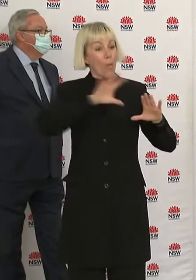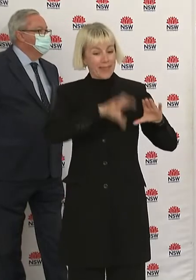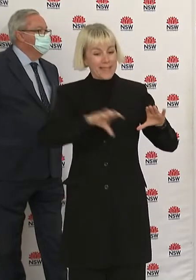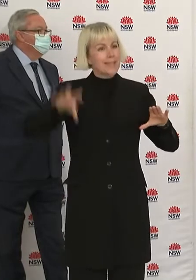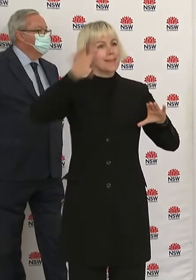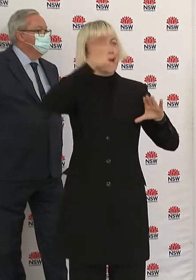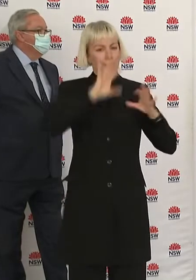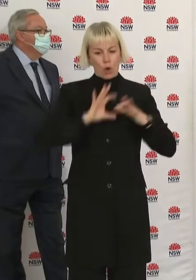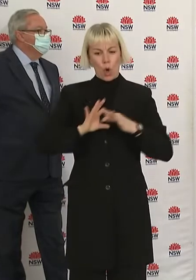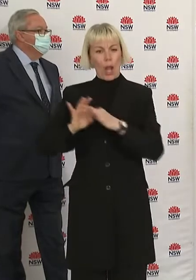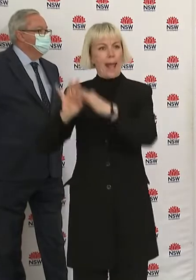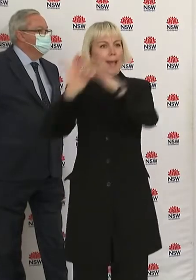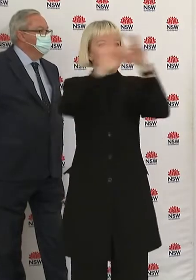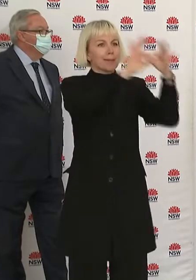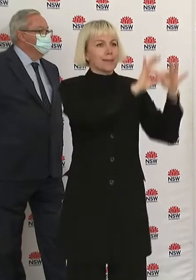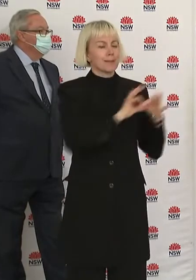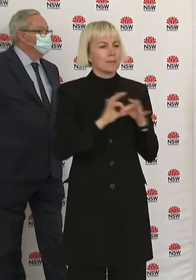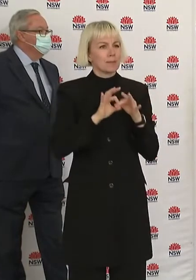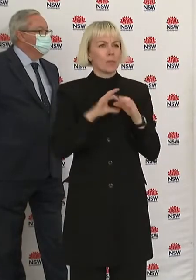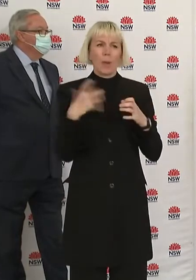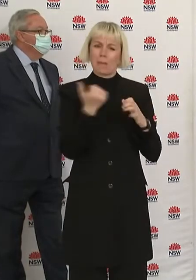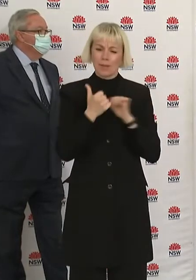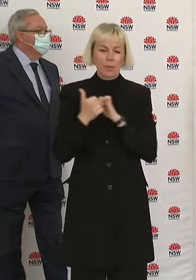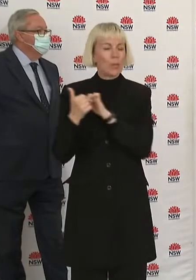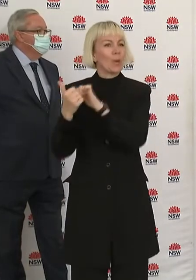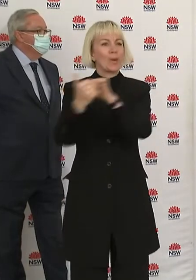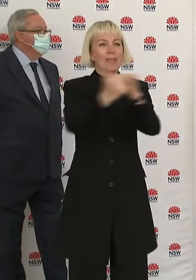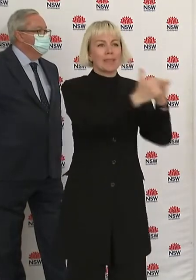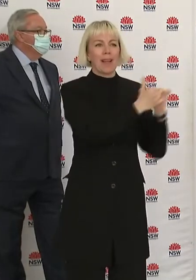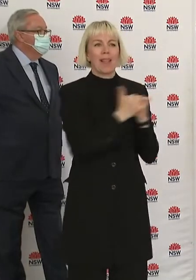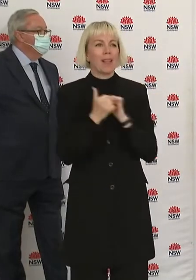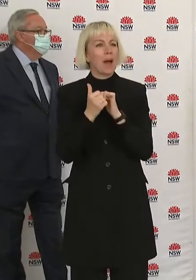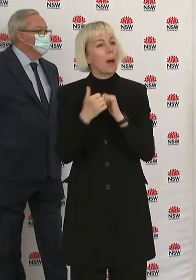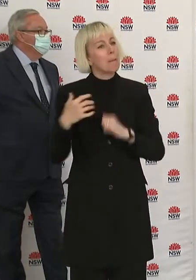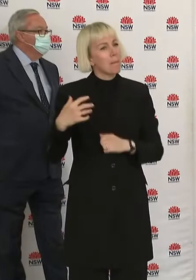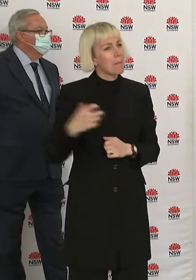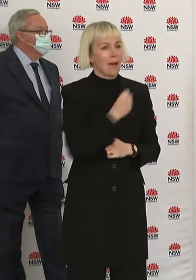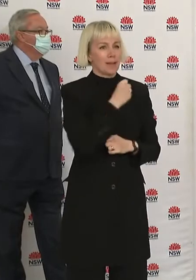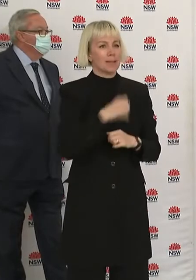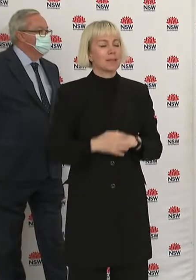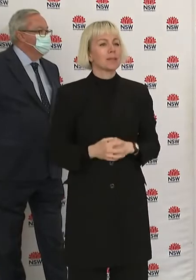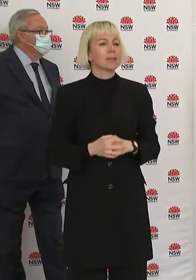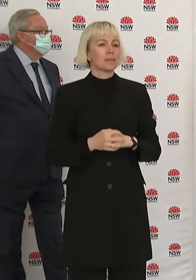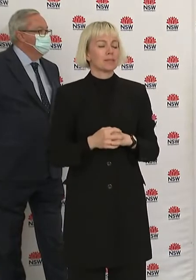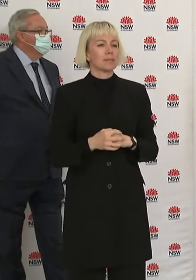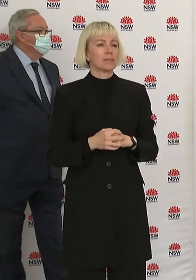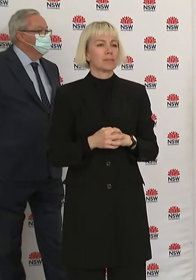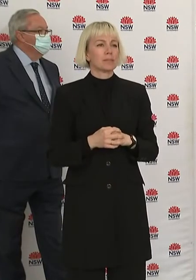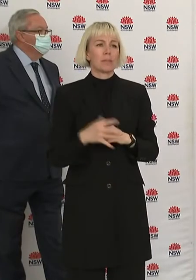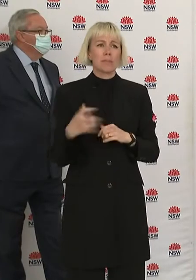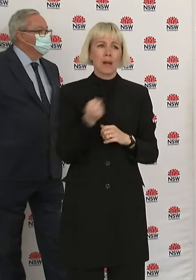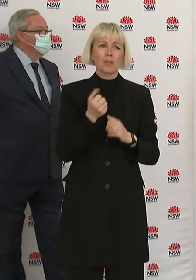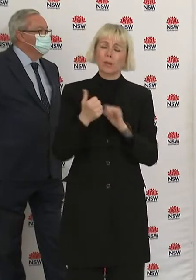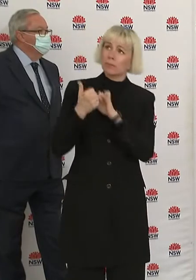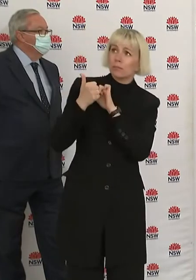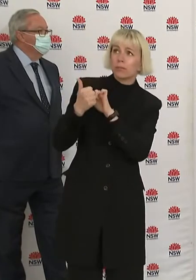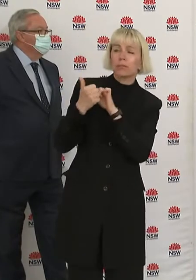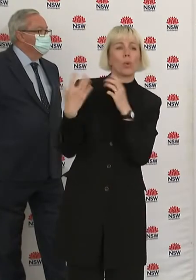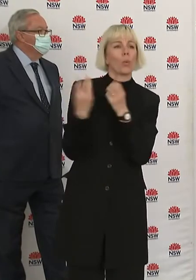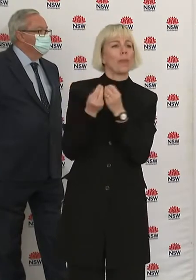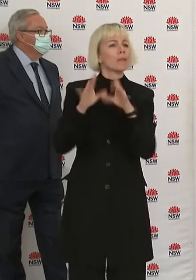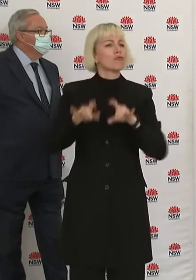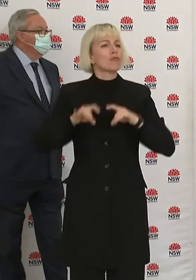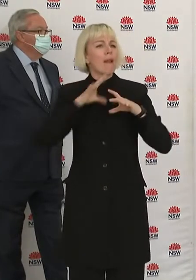about a national emergency. We need to work together across the states and territories and Commonwealth and tackle this. In terms